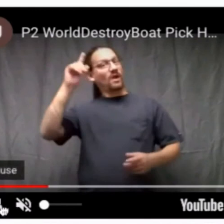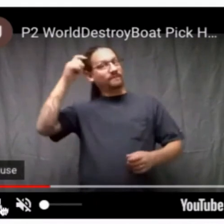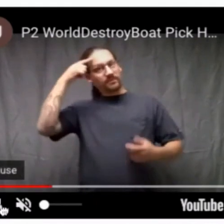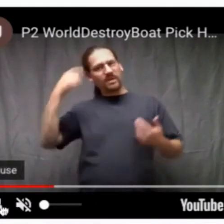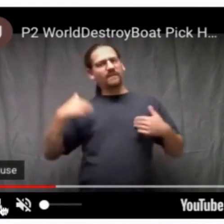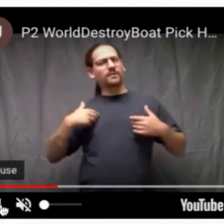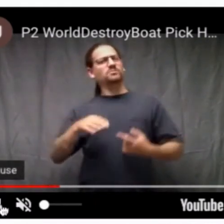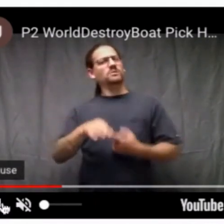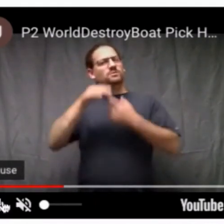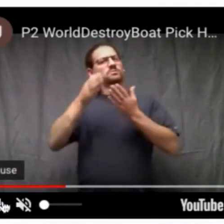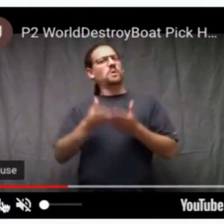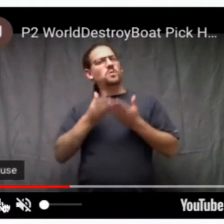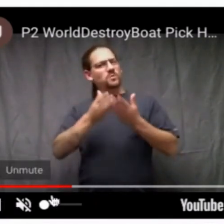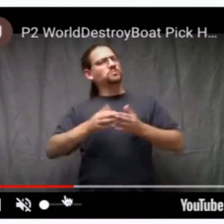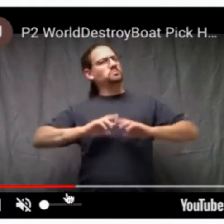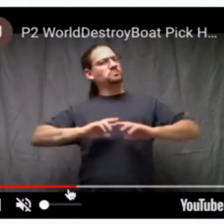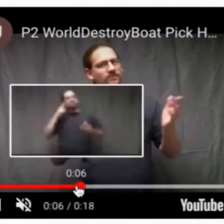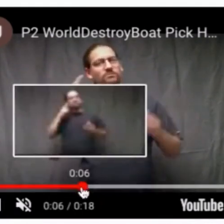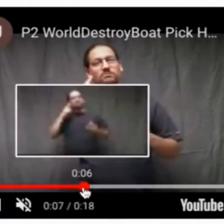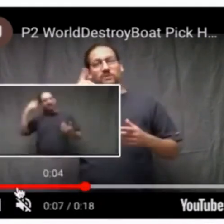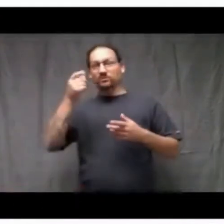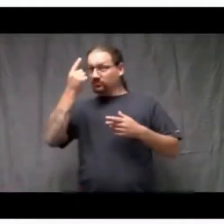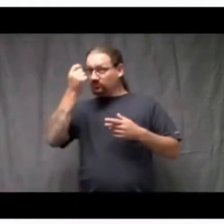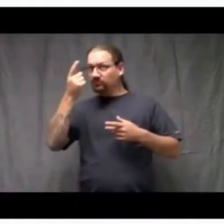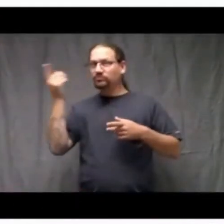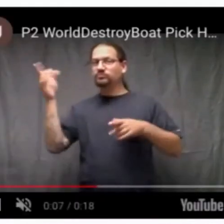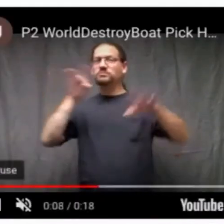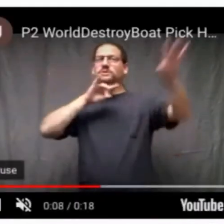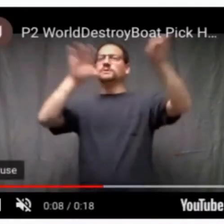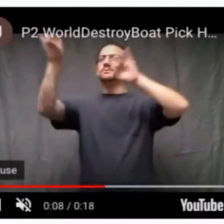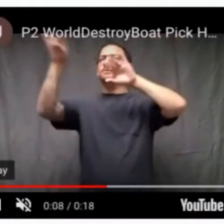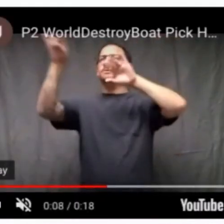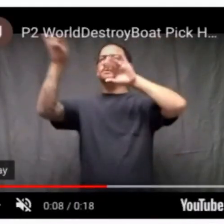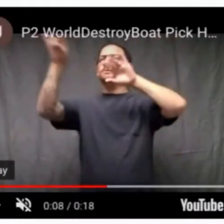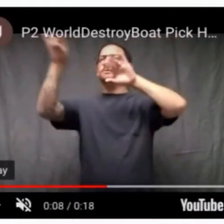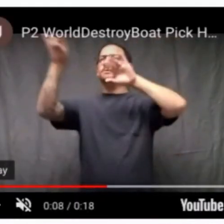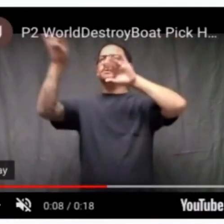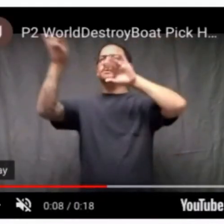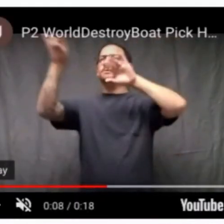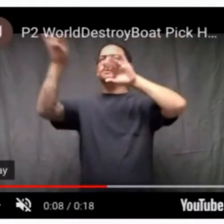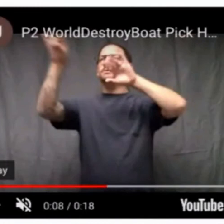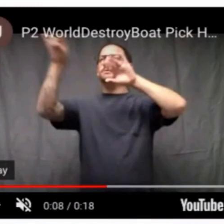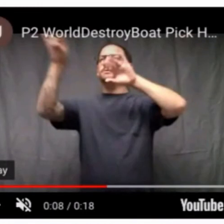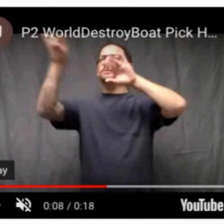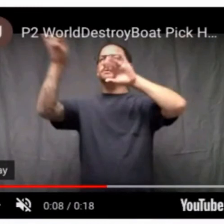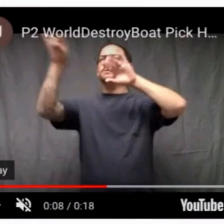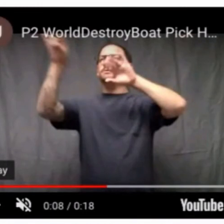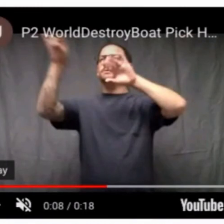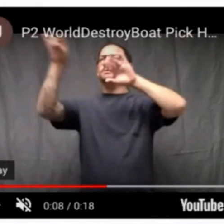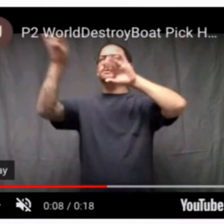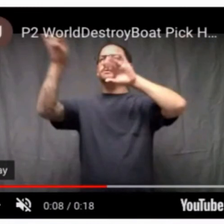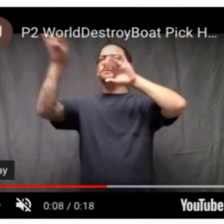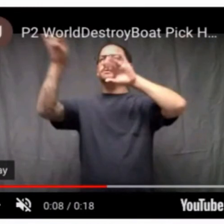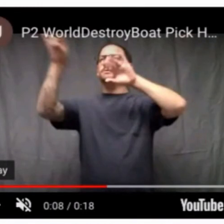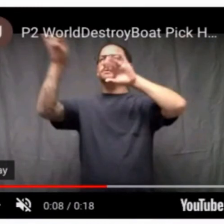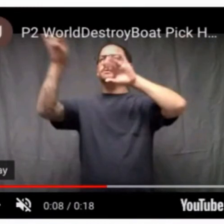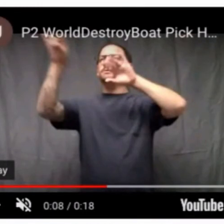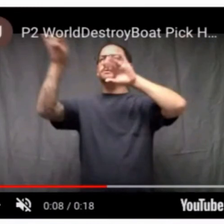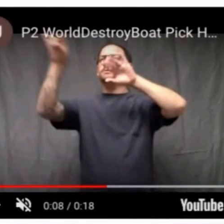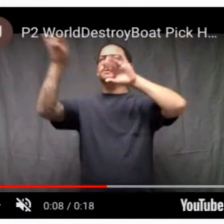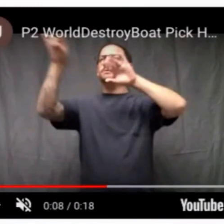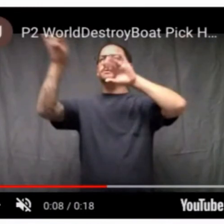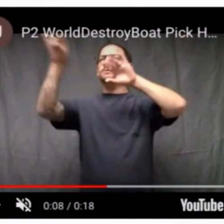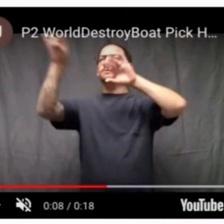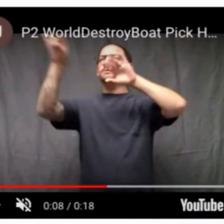Oh yeah, I think the captions aren't the subtitles aren't turning on here, but here he says, everyone pick from. And this means like pick from a broad